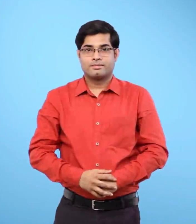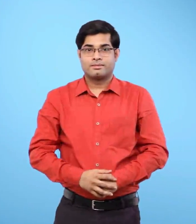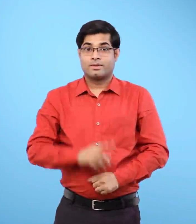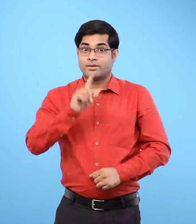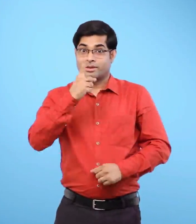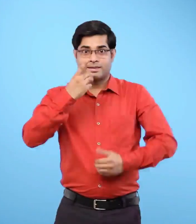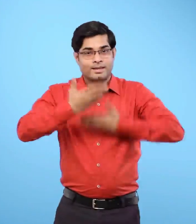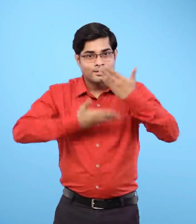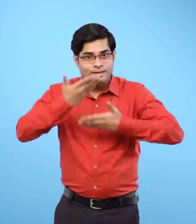Period 1,